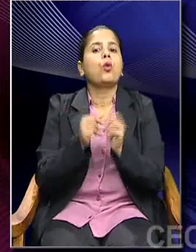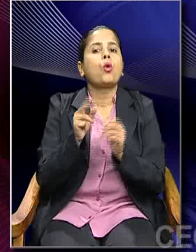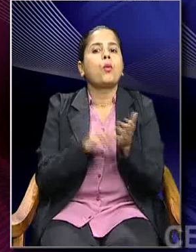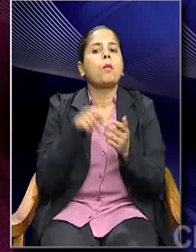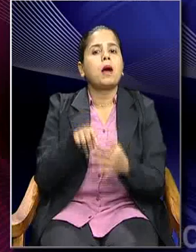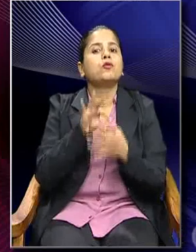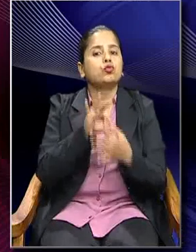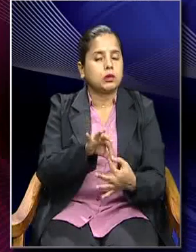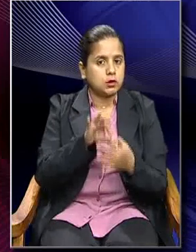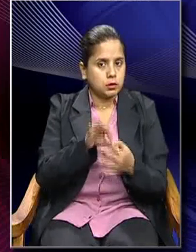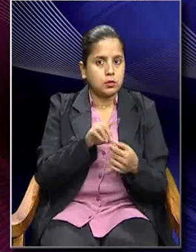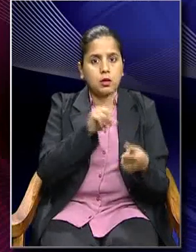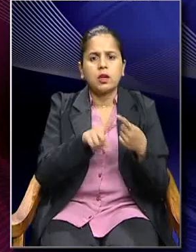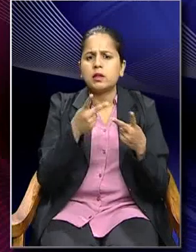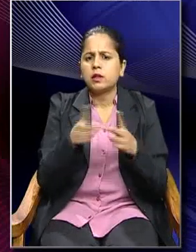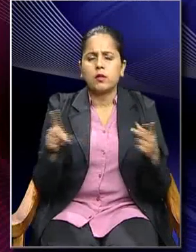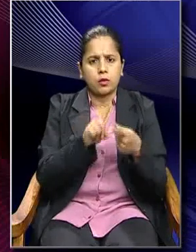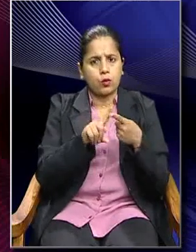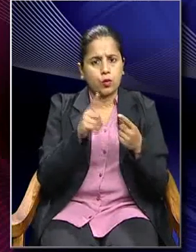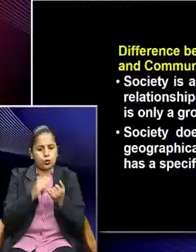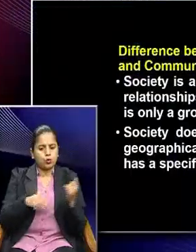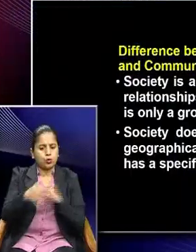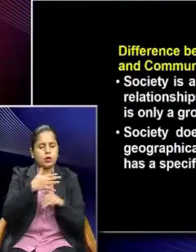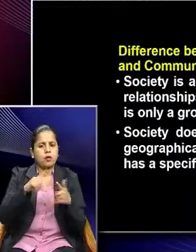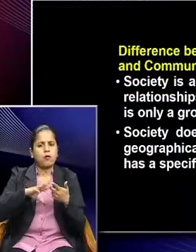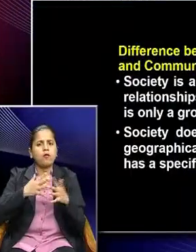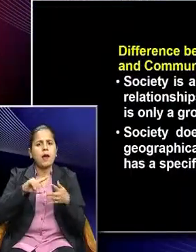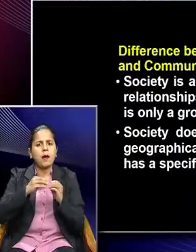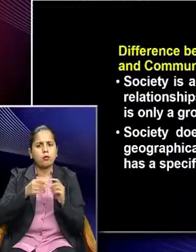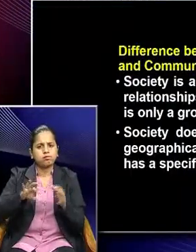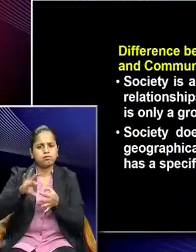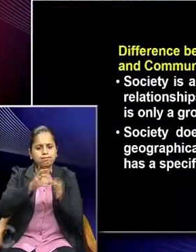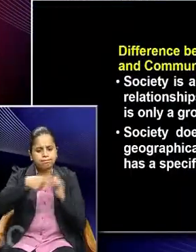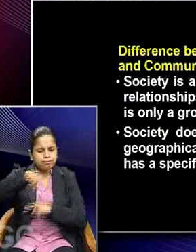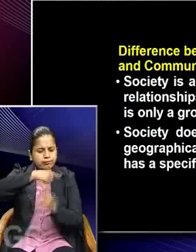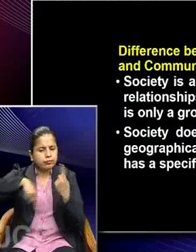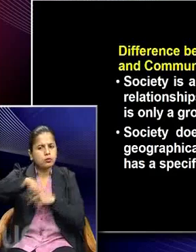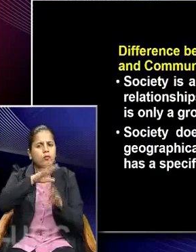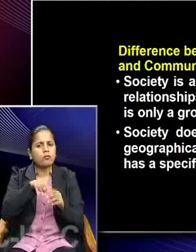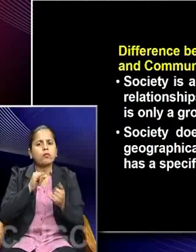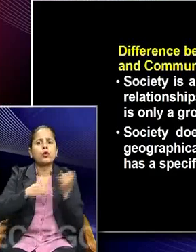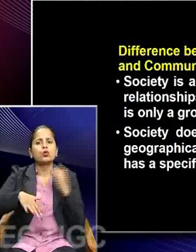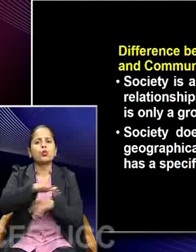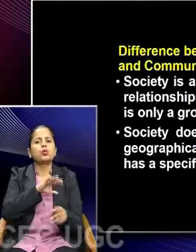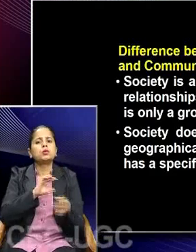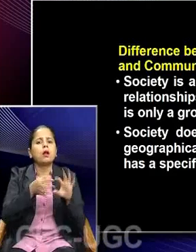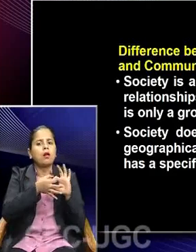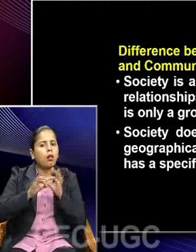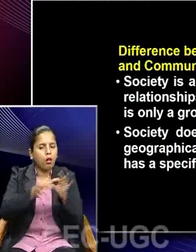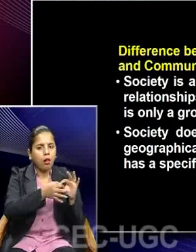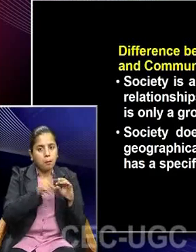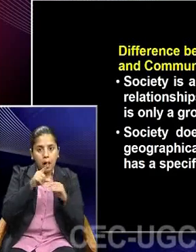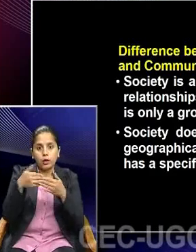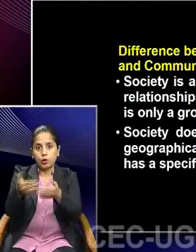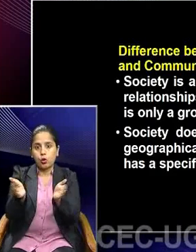differences? Number one, society is a web of building social relation, whereas community is only